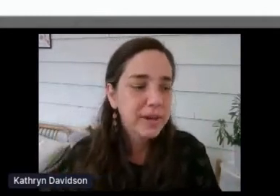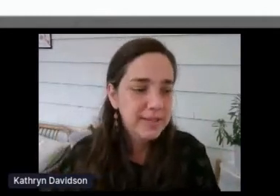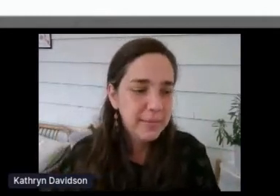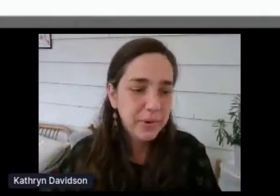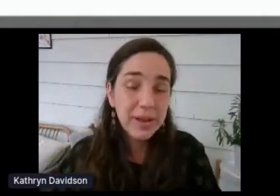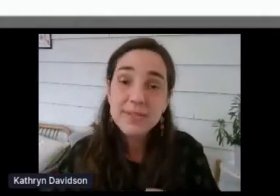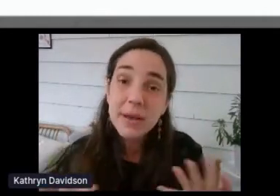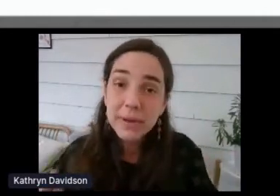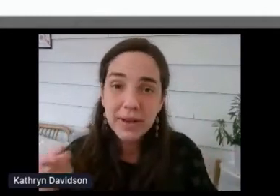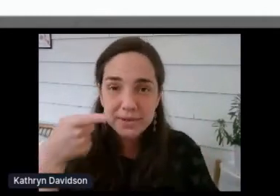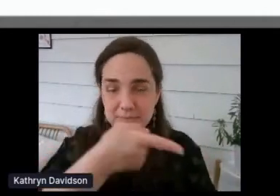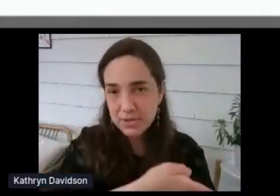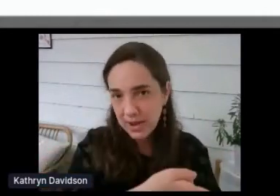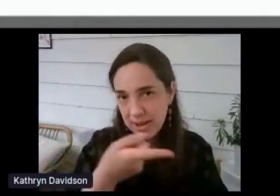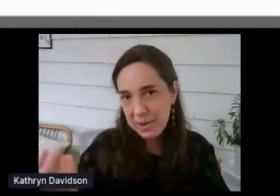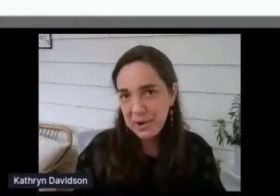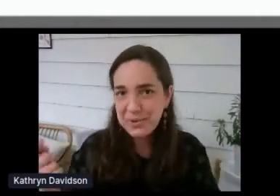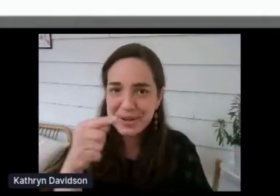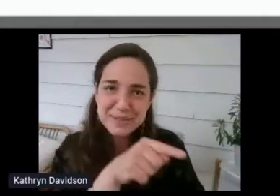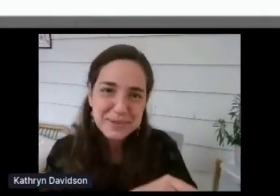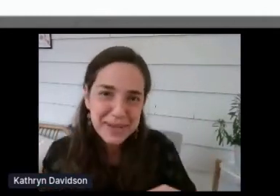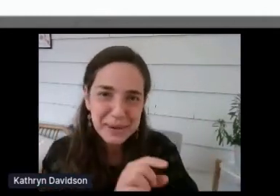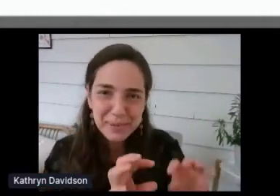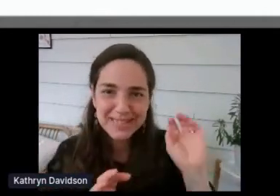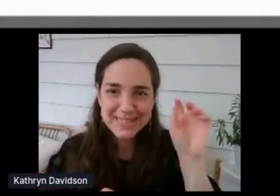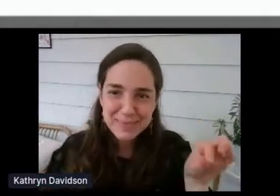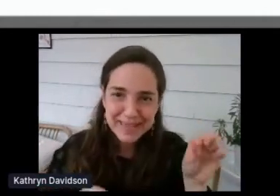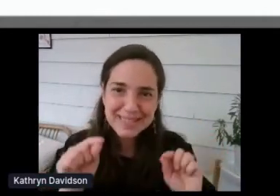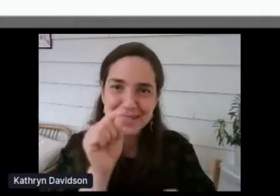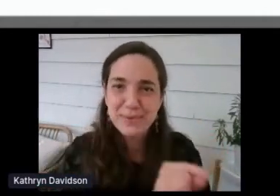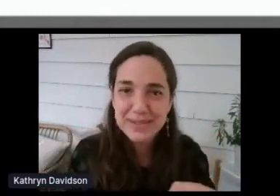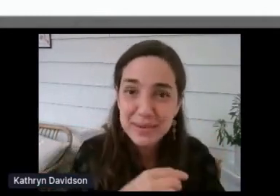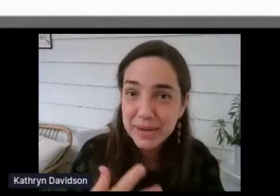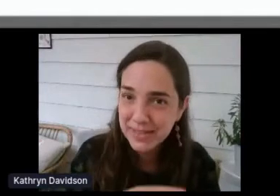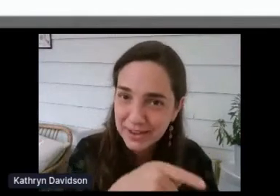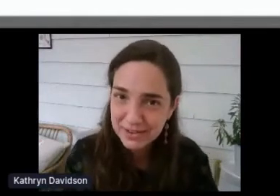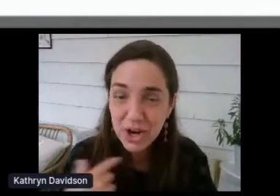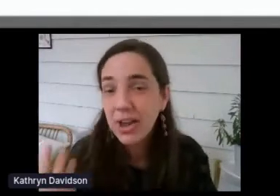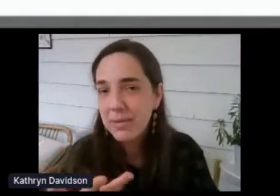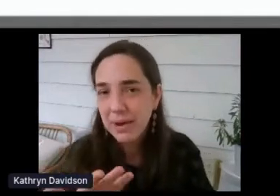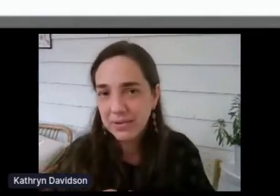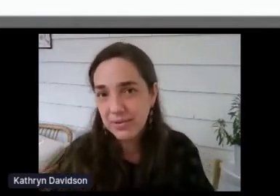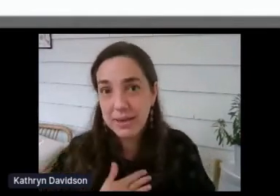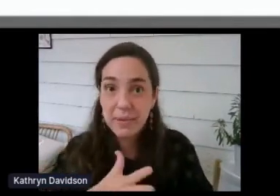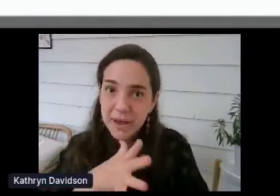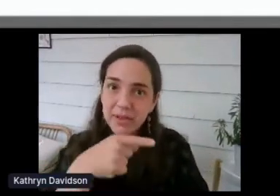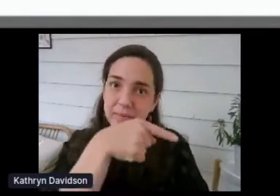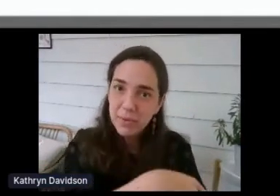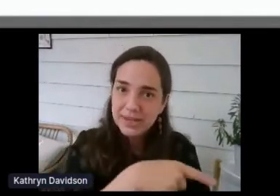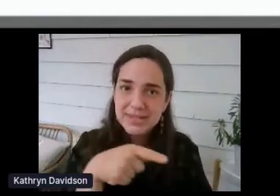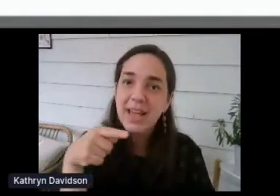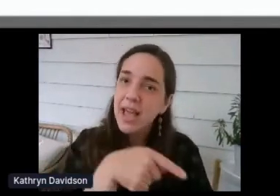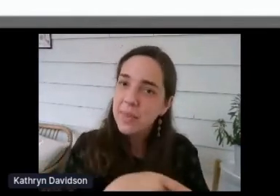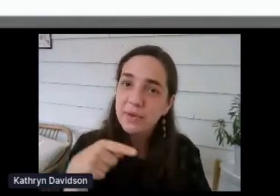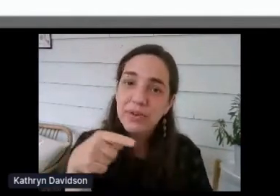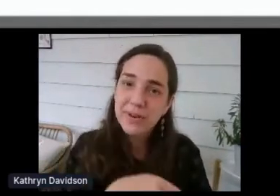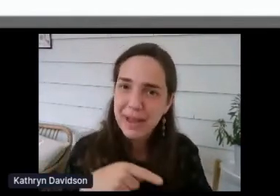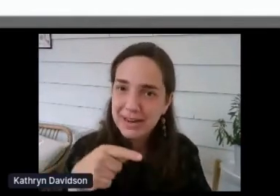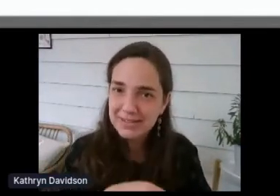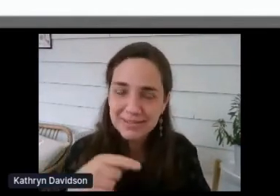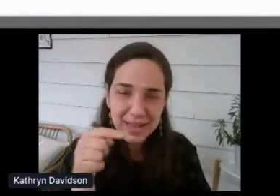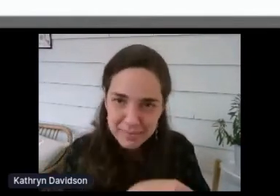So for example, I was talking about how you can associate a place in space to somebody that you're talking about, or like my mother, point, and